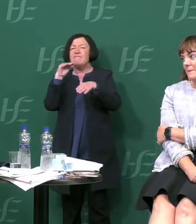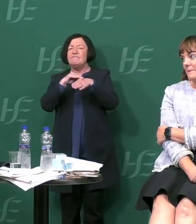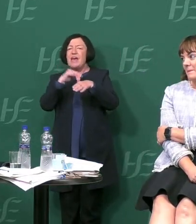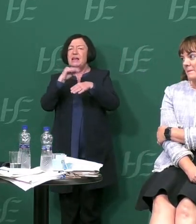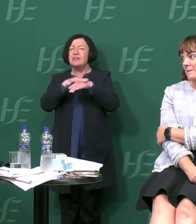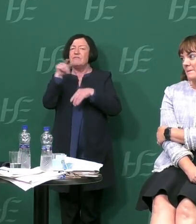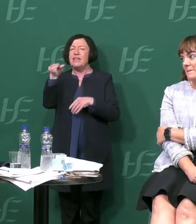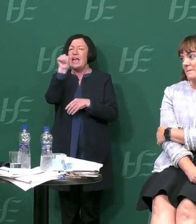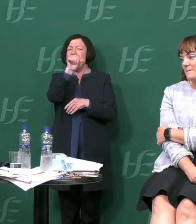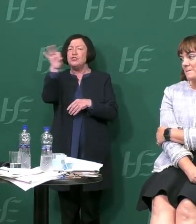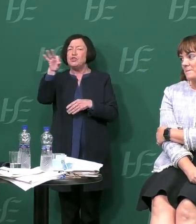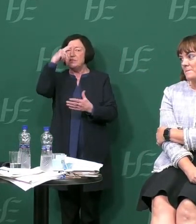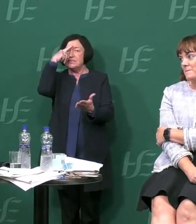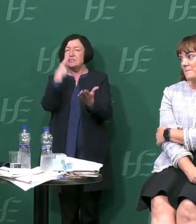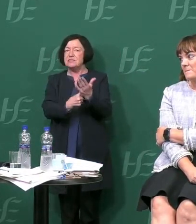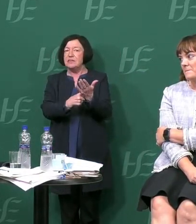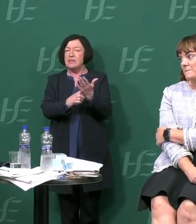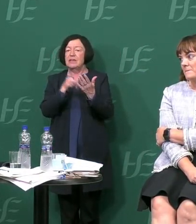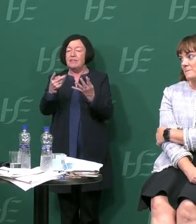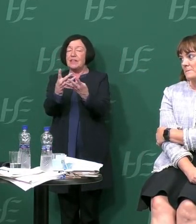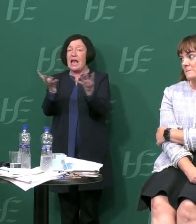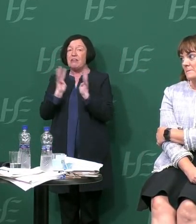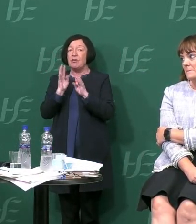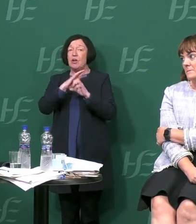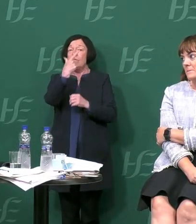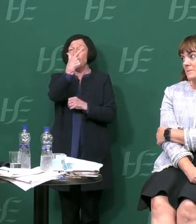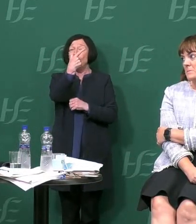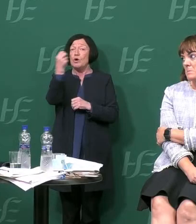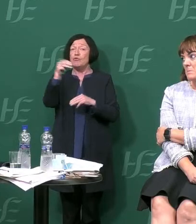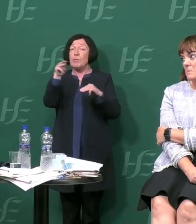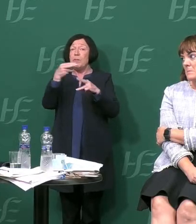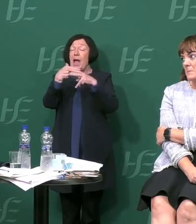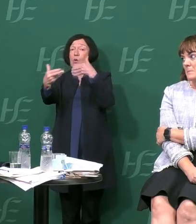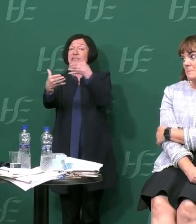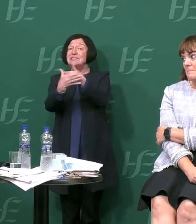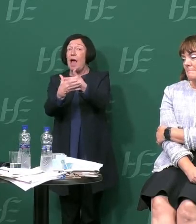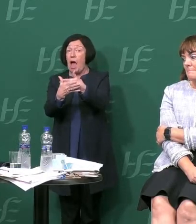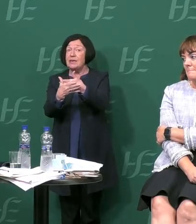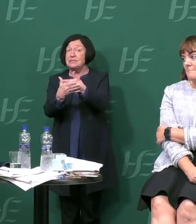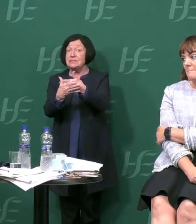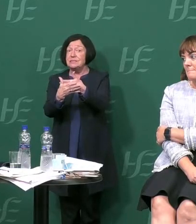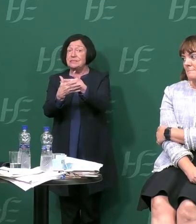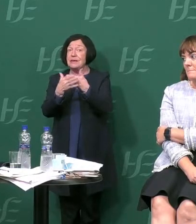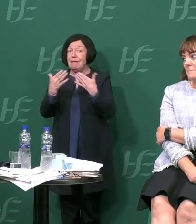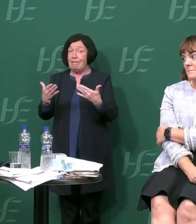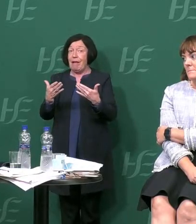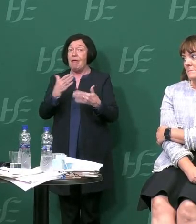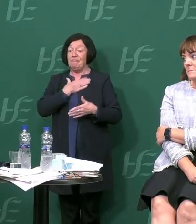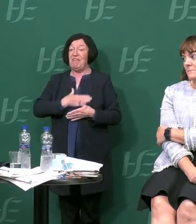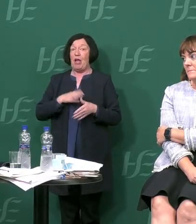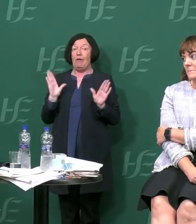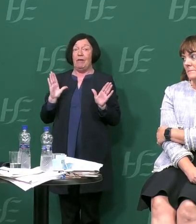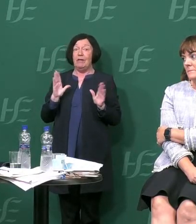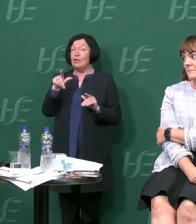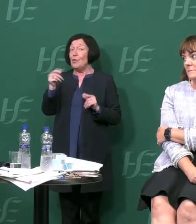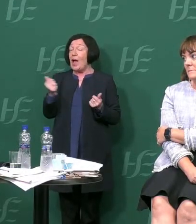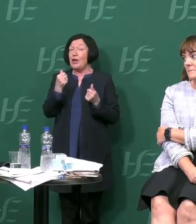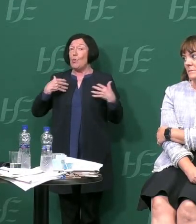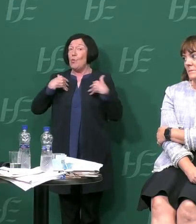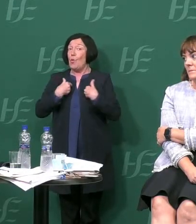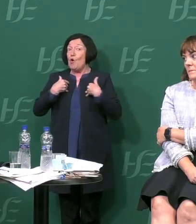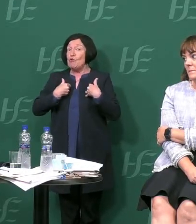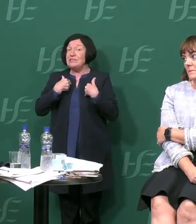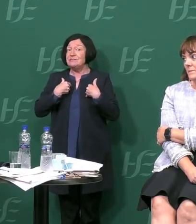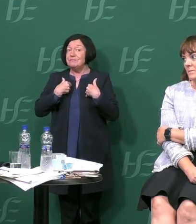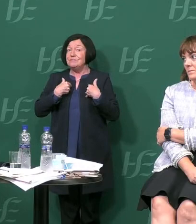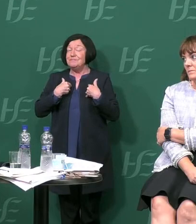Attorney General's decision that gatherings of 200 people outside are now fair game and so on? Have you any worries in